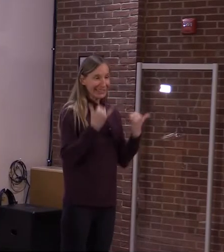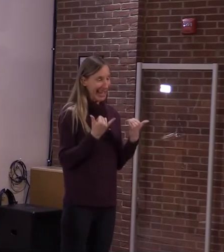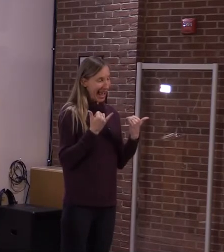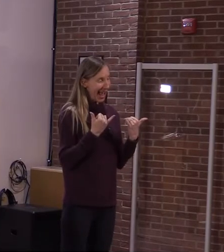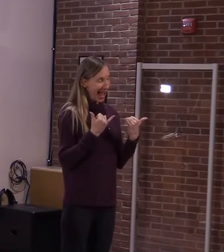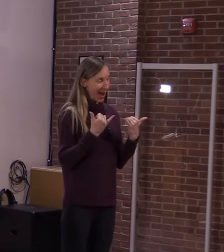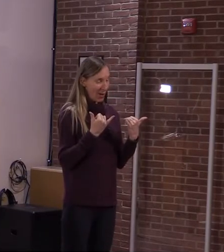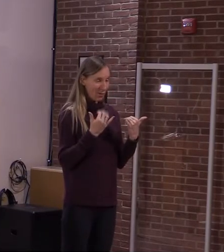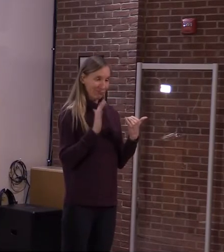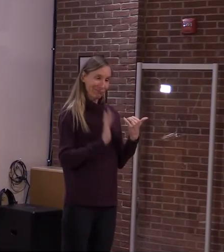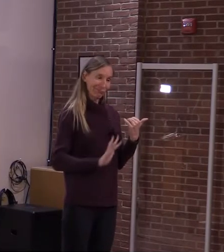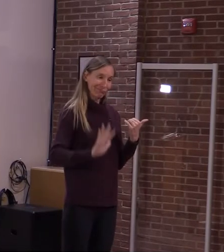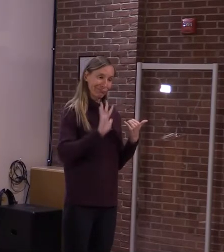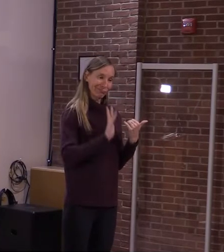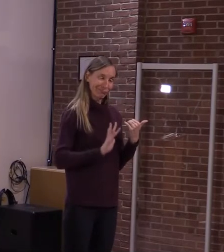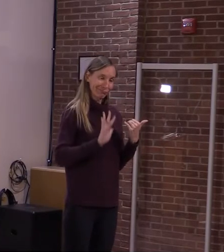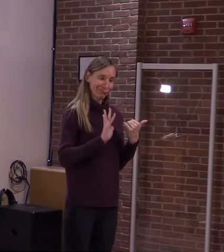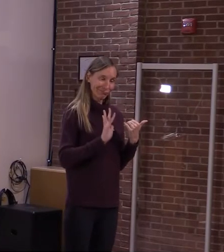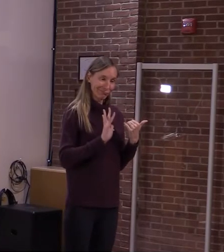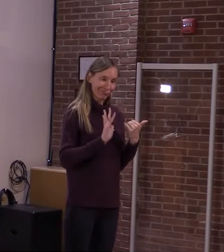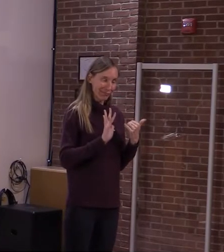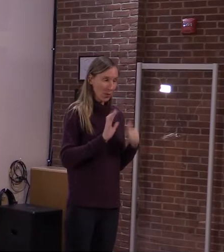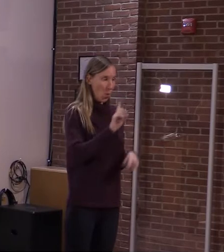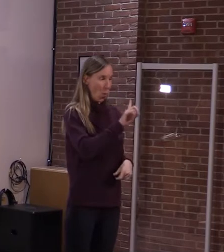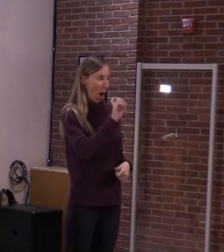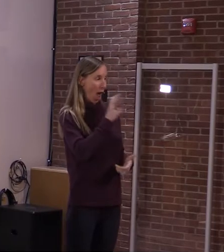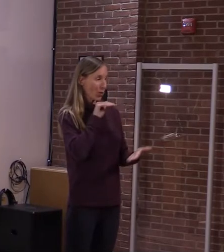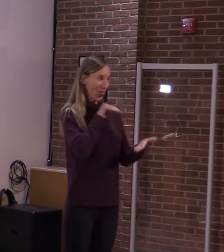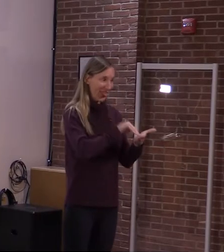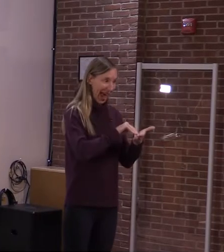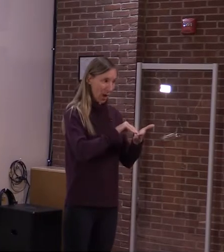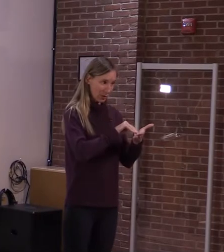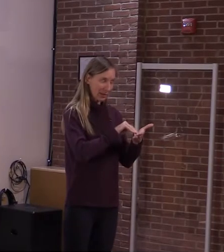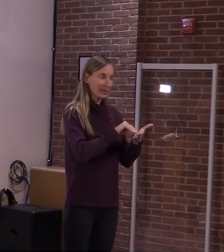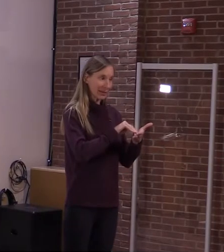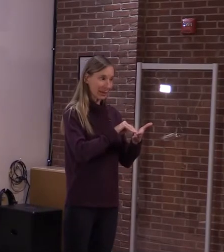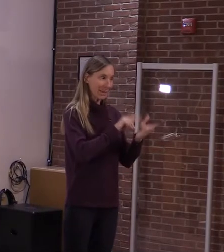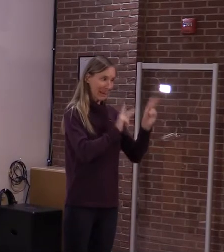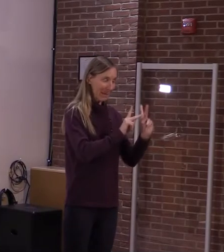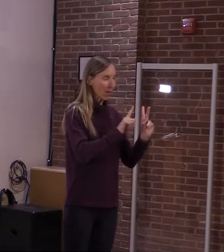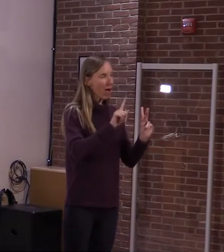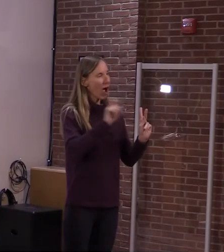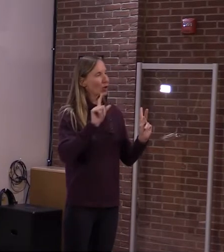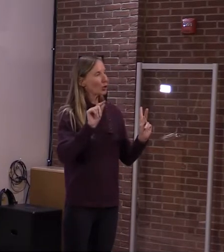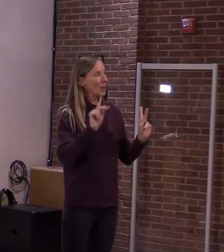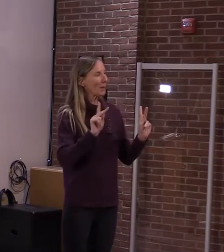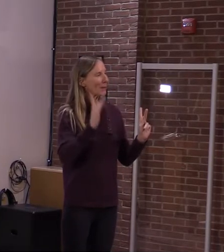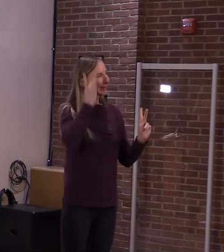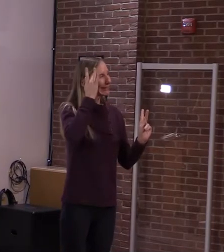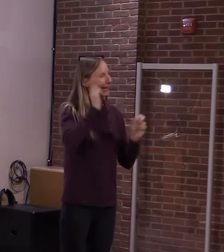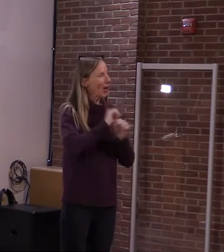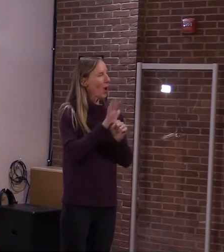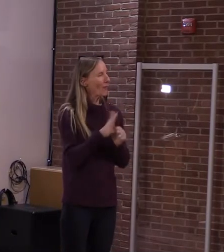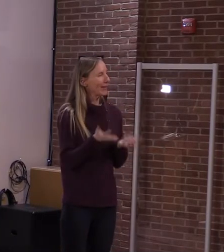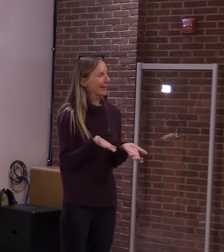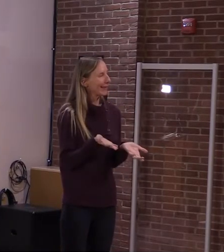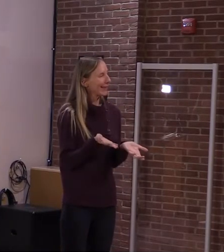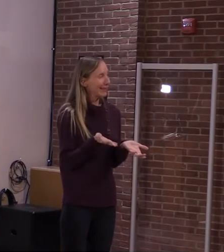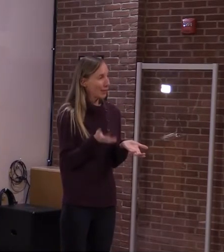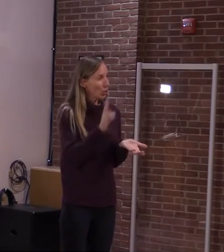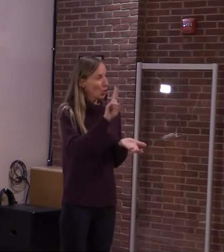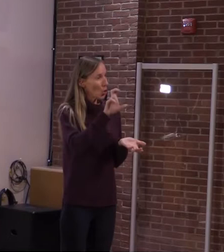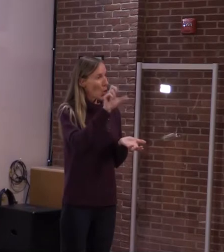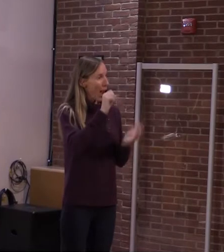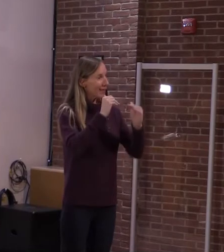about 120 per 100,000 for cases, which is below the U.S. average, which is now